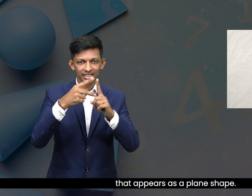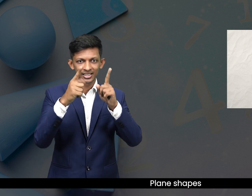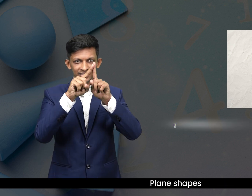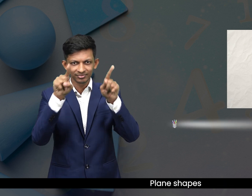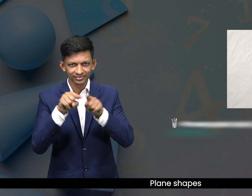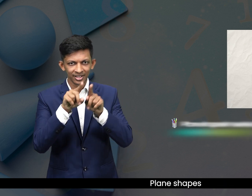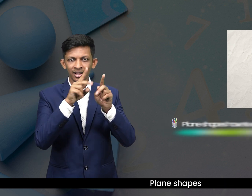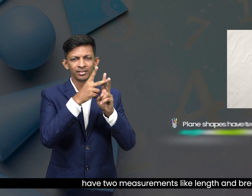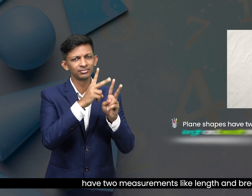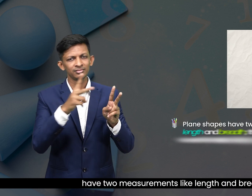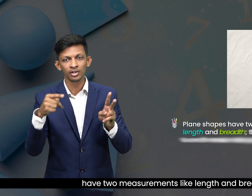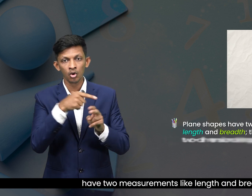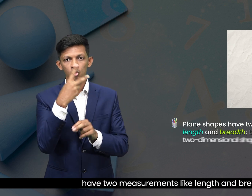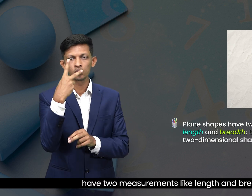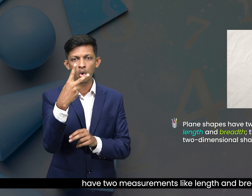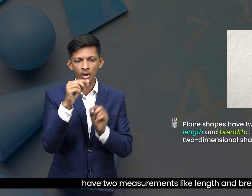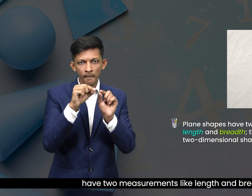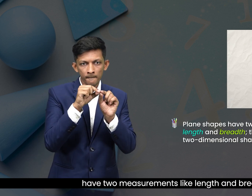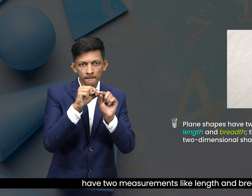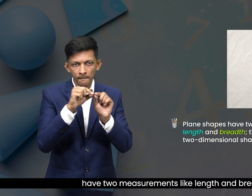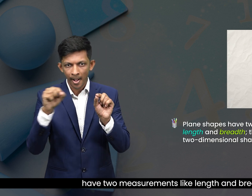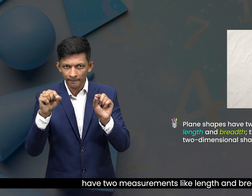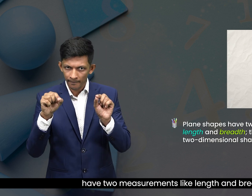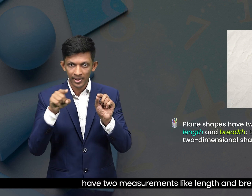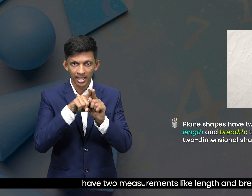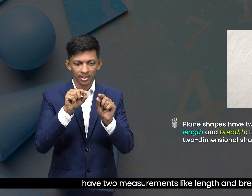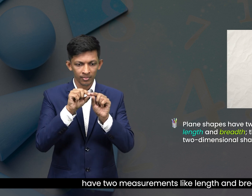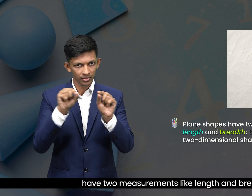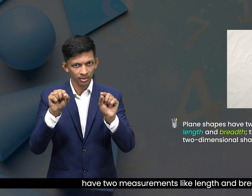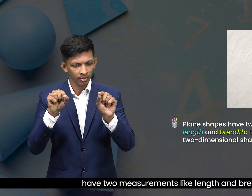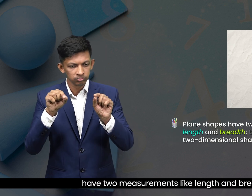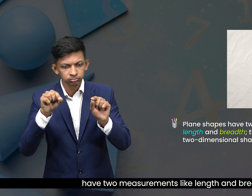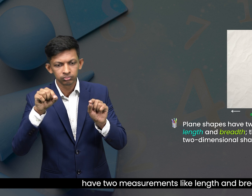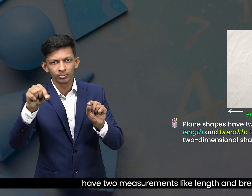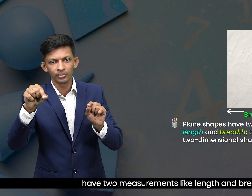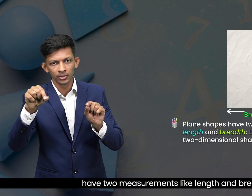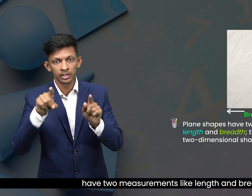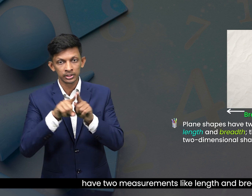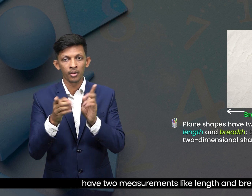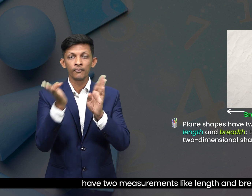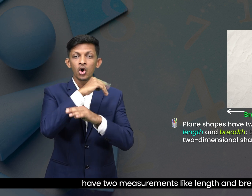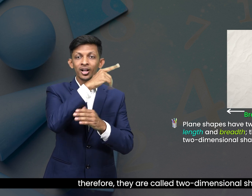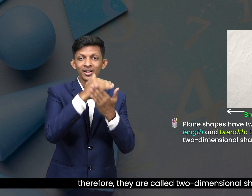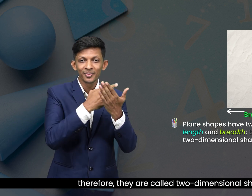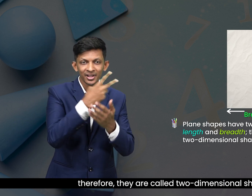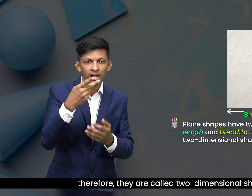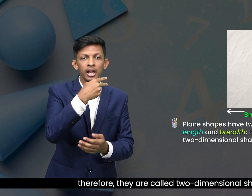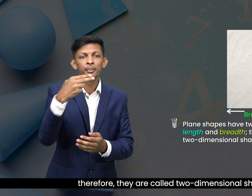Plane shapes have two measurements like length and breadth. Therefore, they are